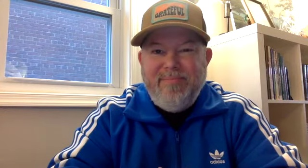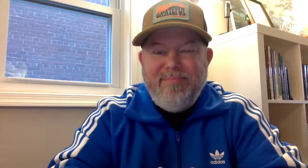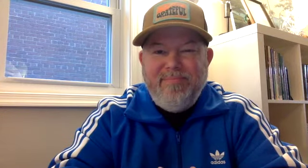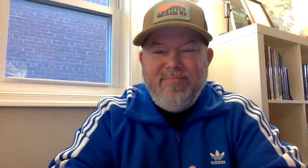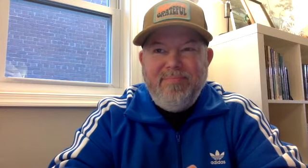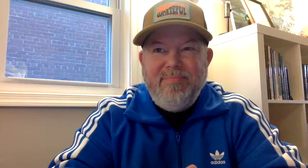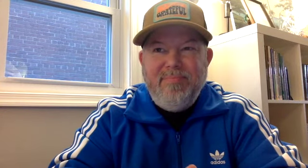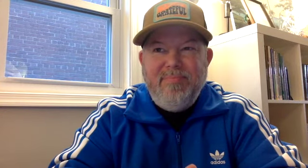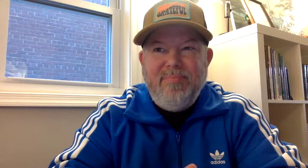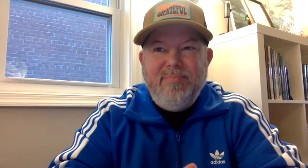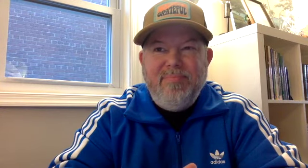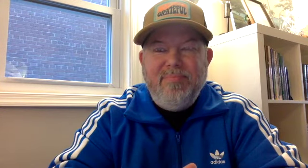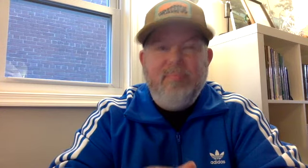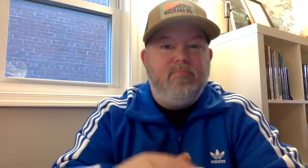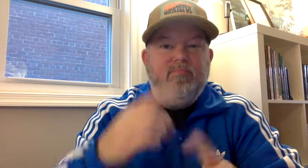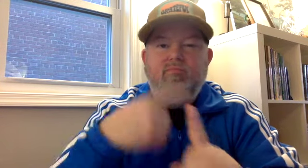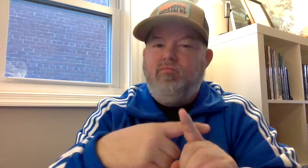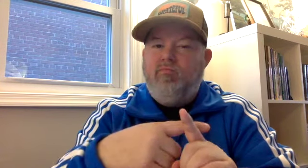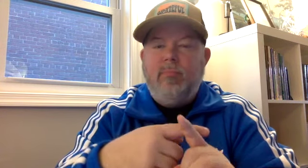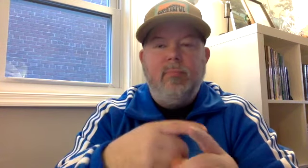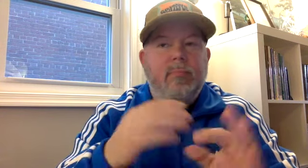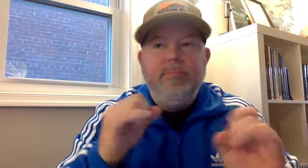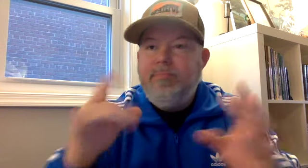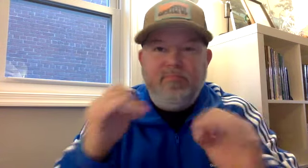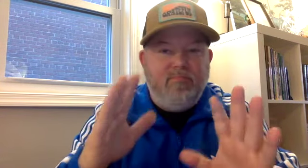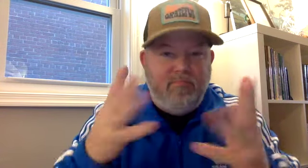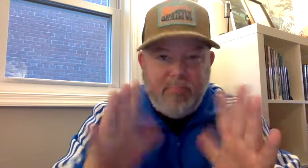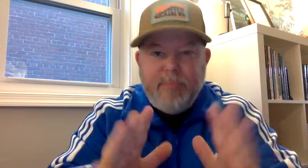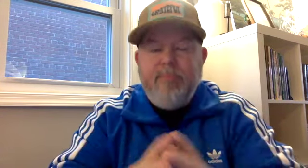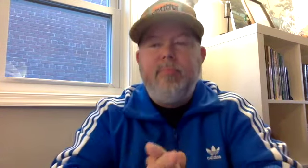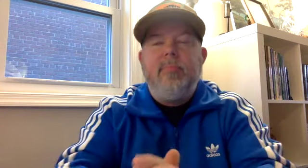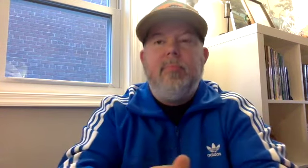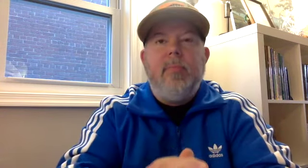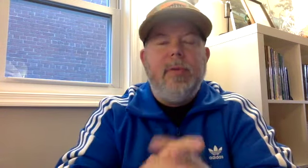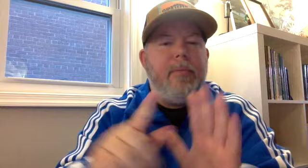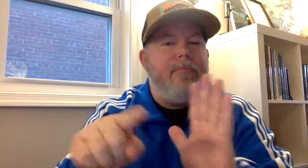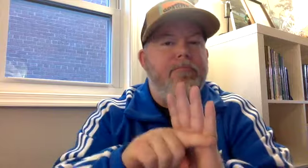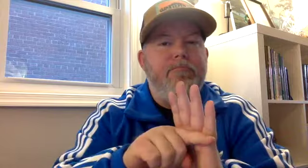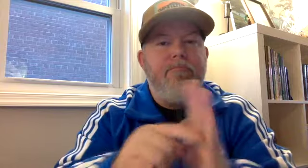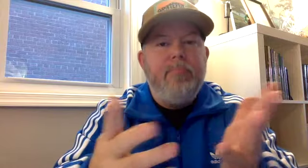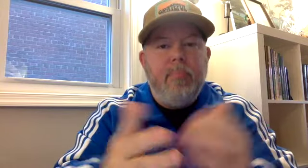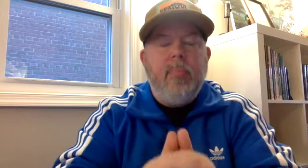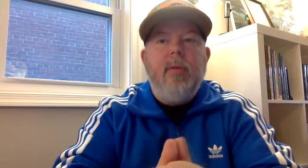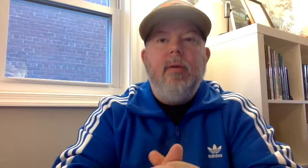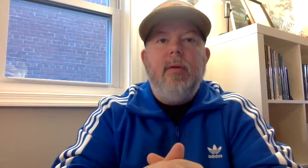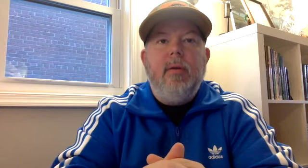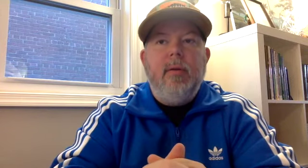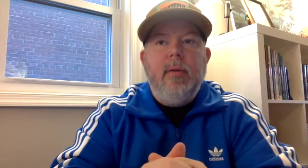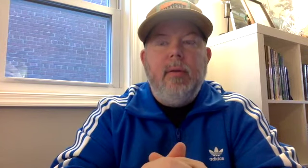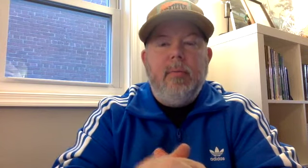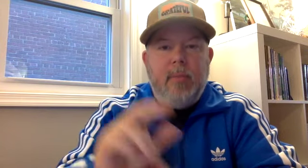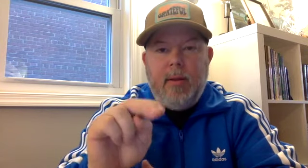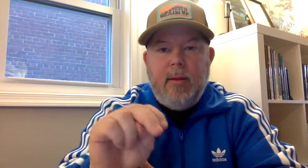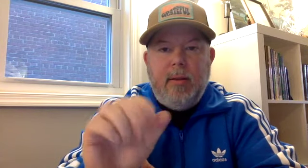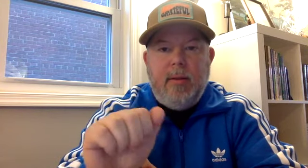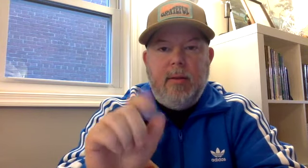Bulwark, also an MSNBC contributor, and Basil Smigel, Democratic strategist and the director of the public policy program at Hunter